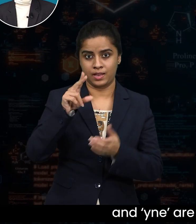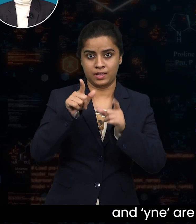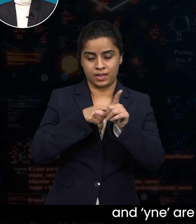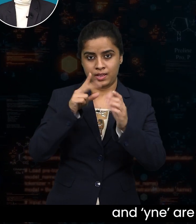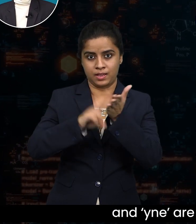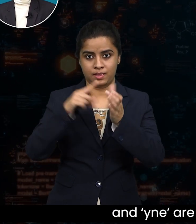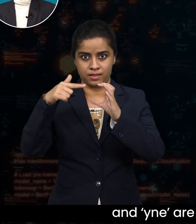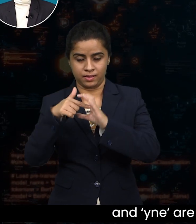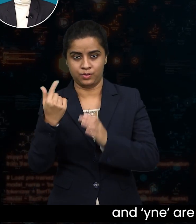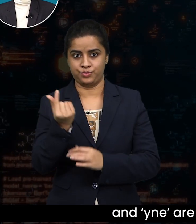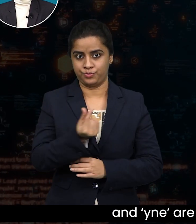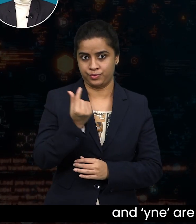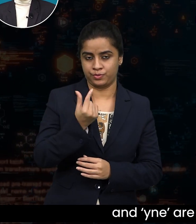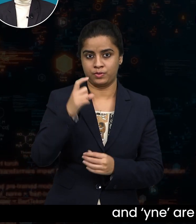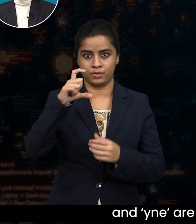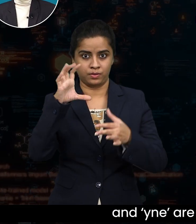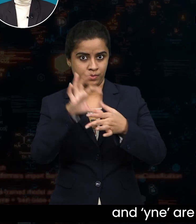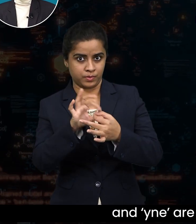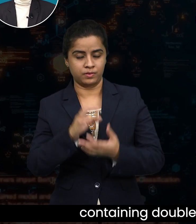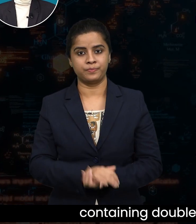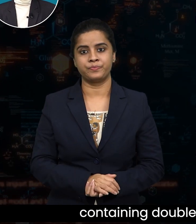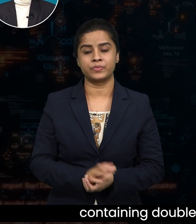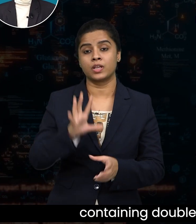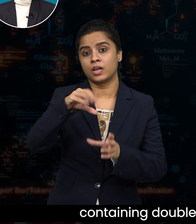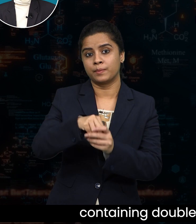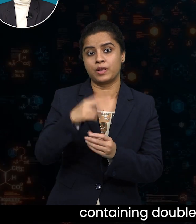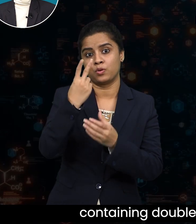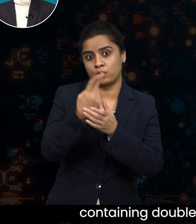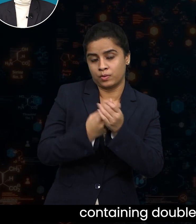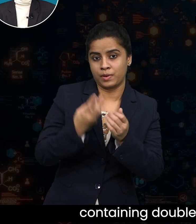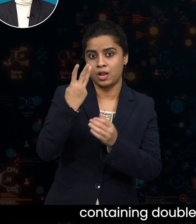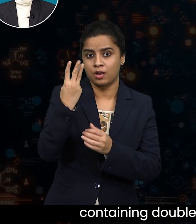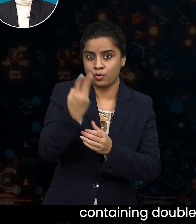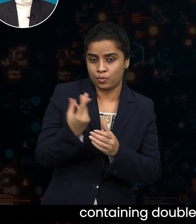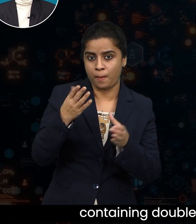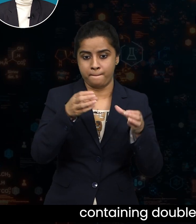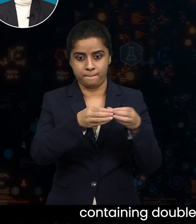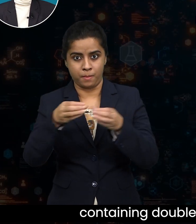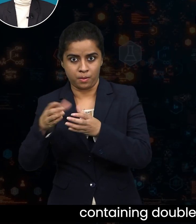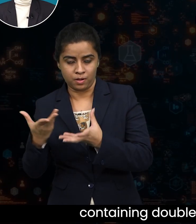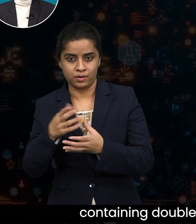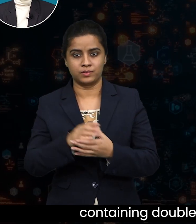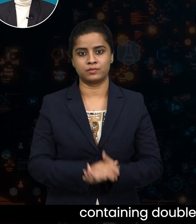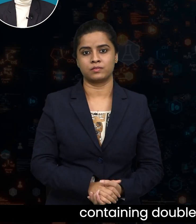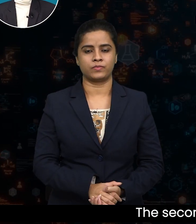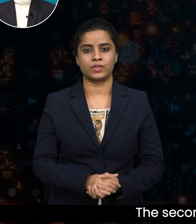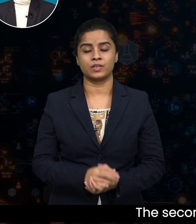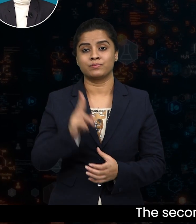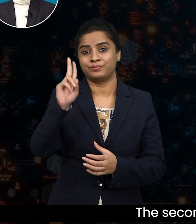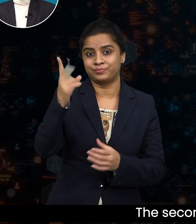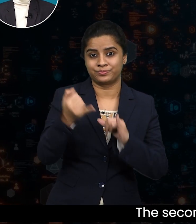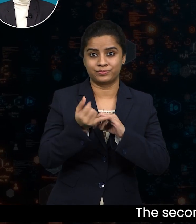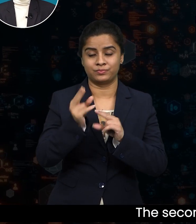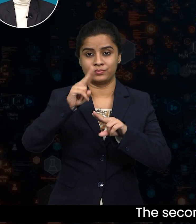"-ine" are used for the compounds containing double and triple bonds respectively. The